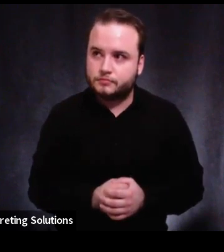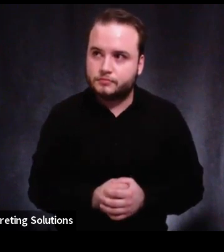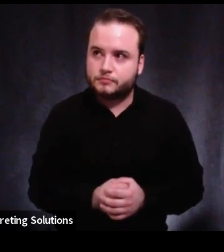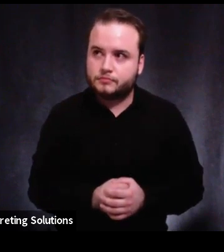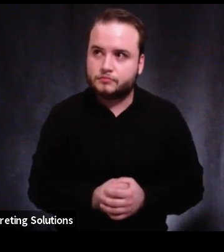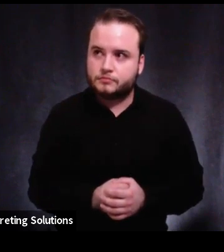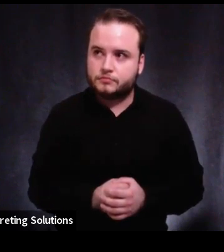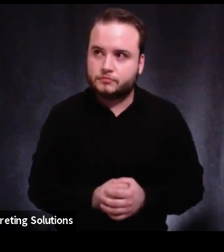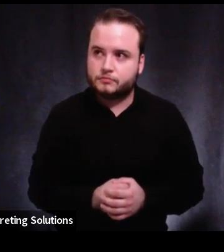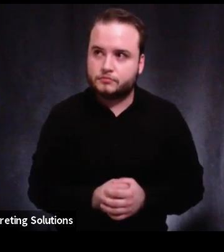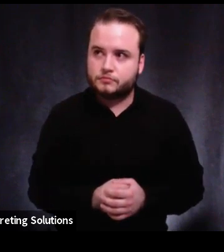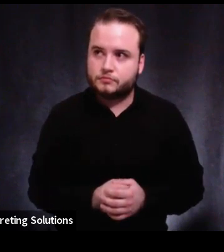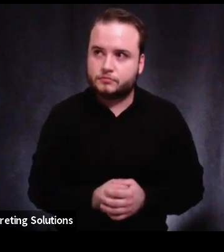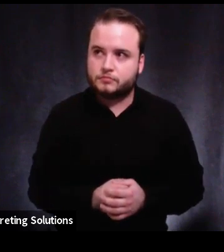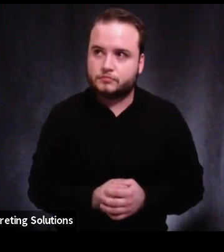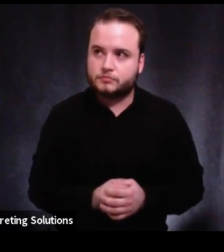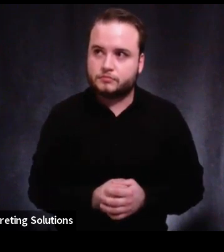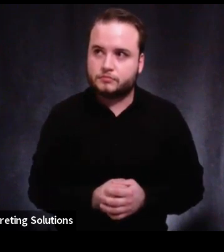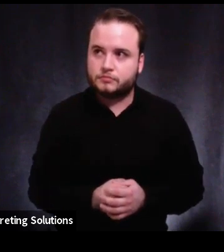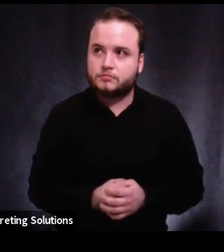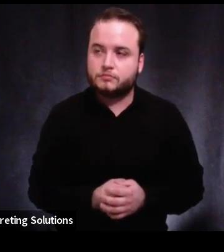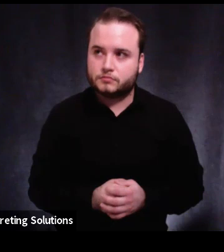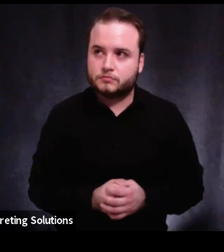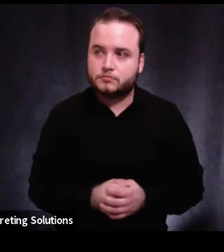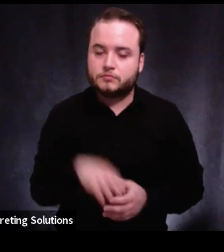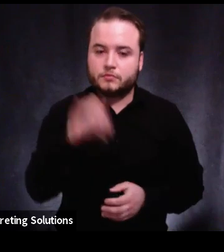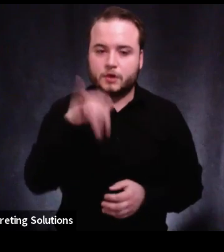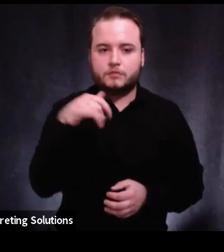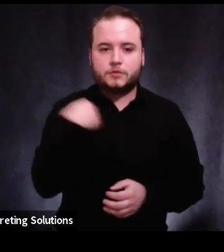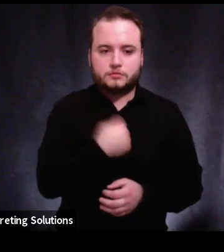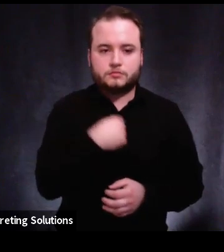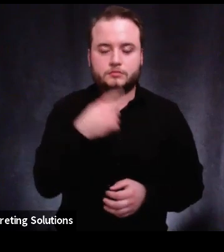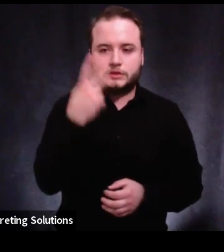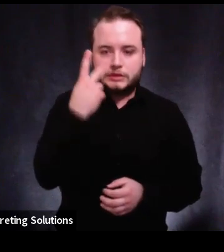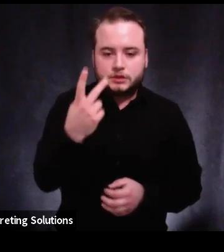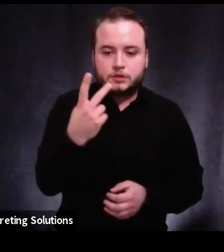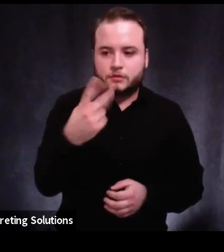result of it, our circumstances could change. So